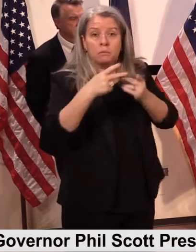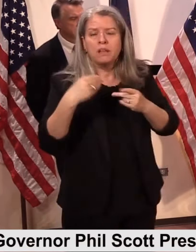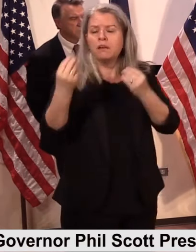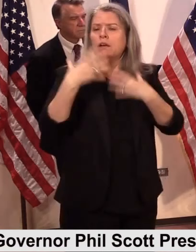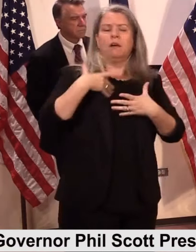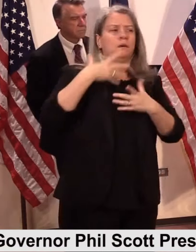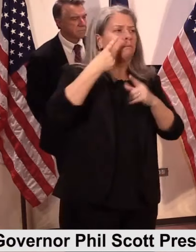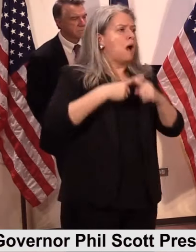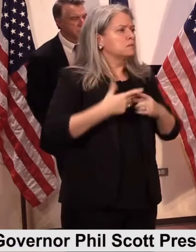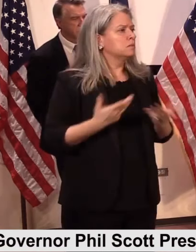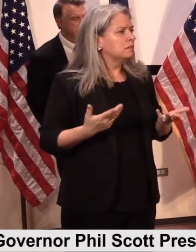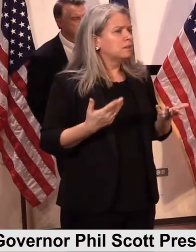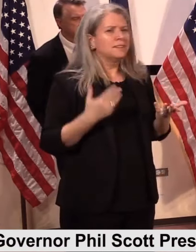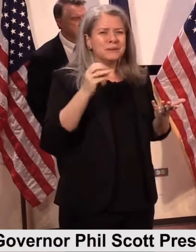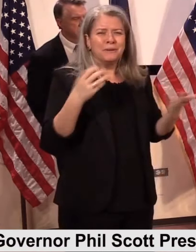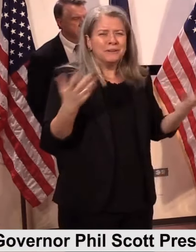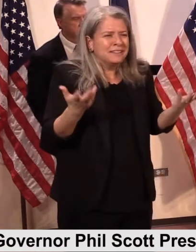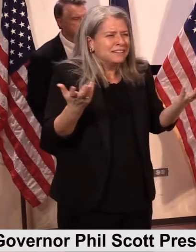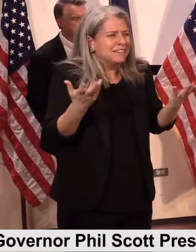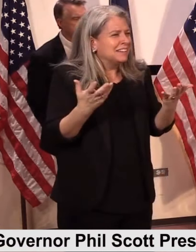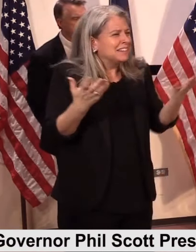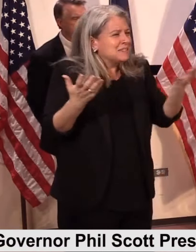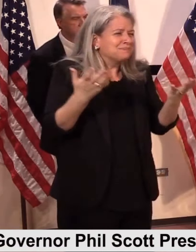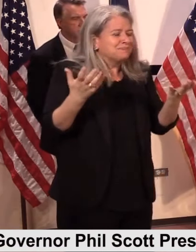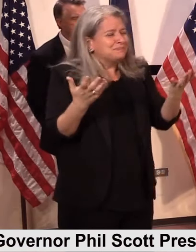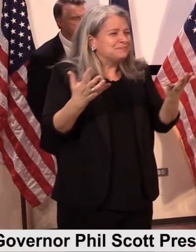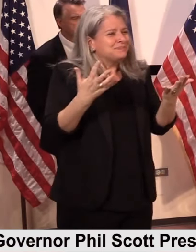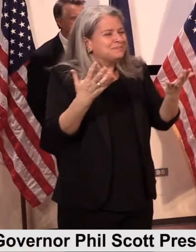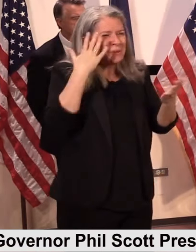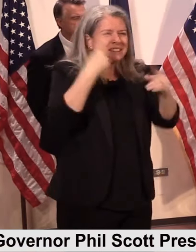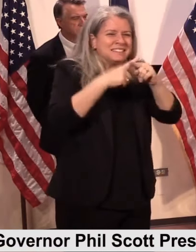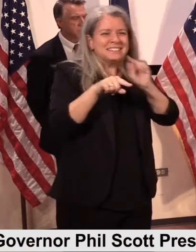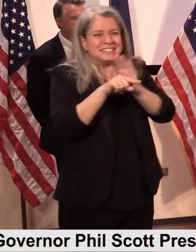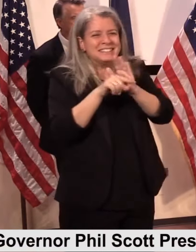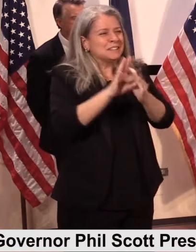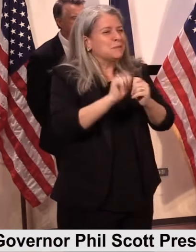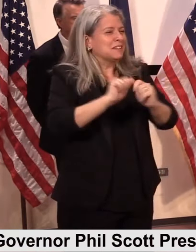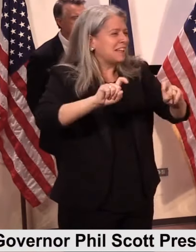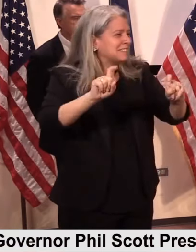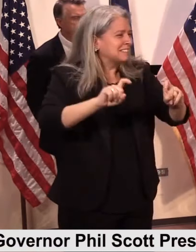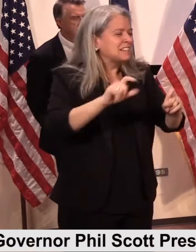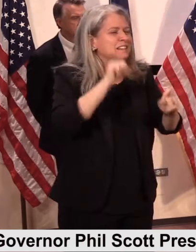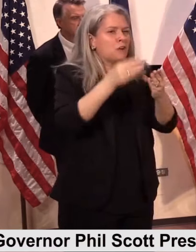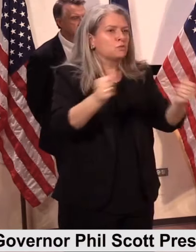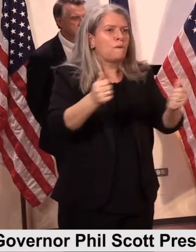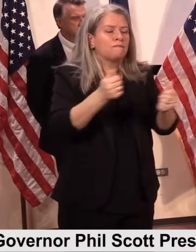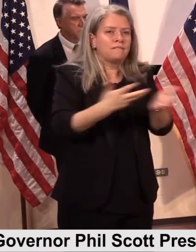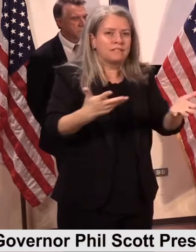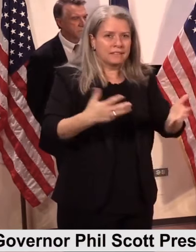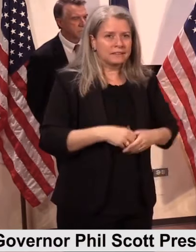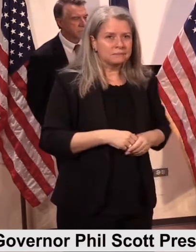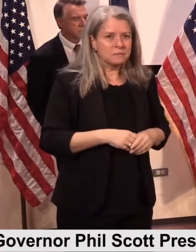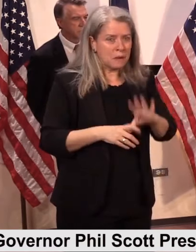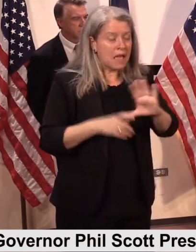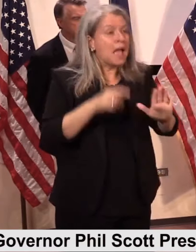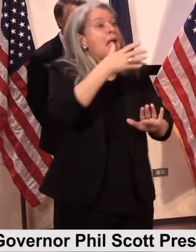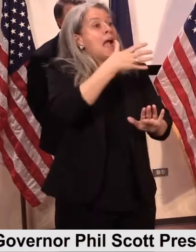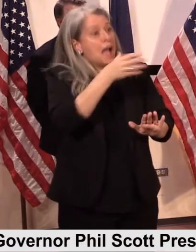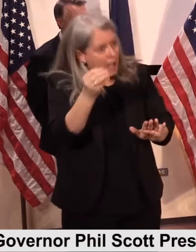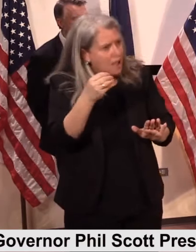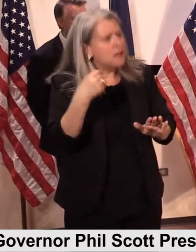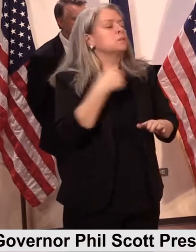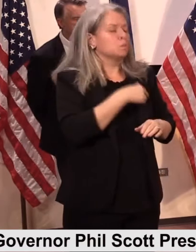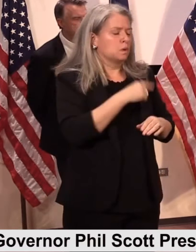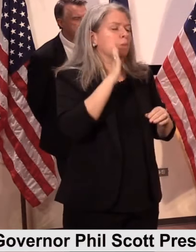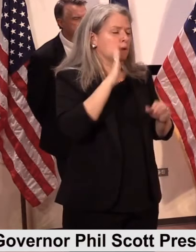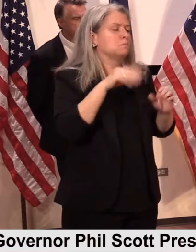however, those homes we have broadened our approach a, sort of to the residential disabled in the last disability to include universal